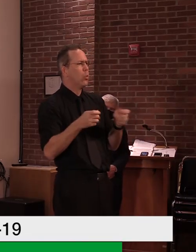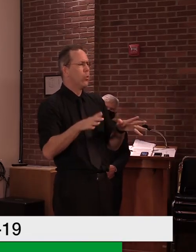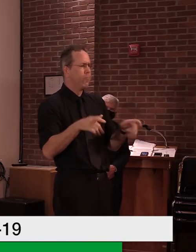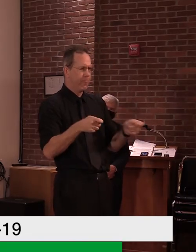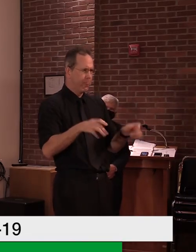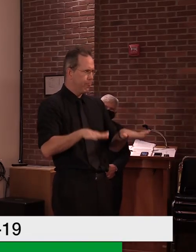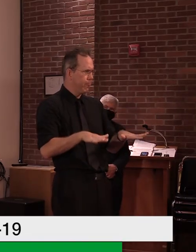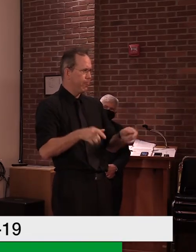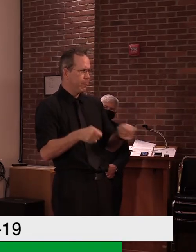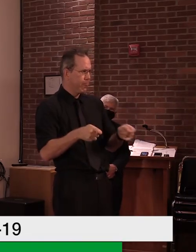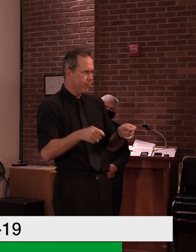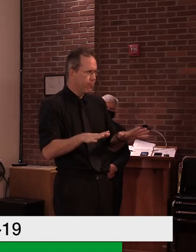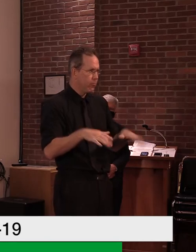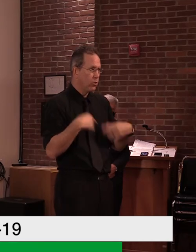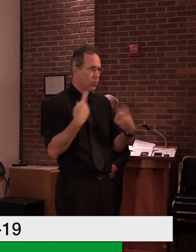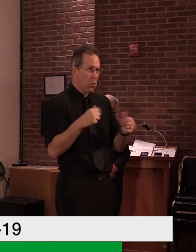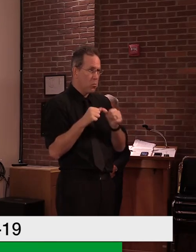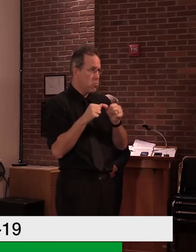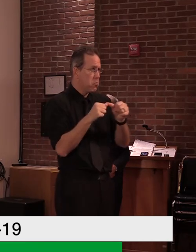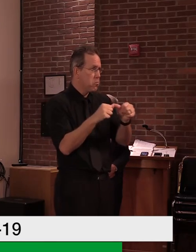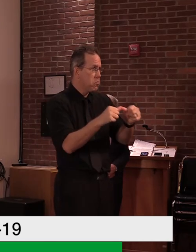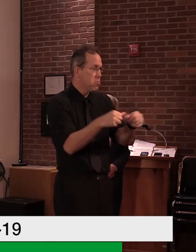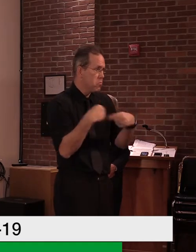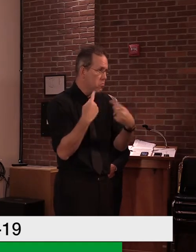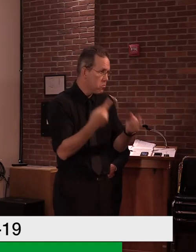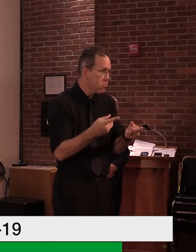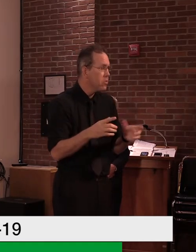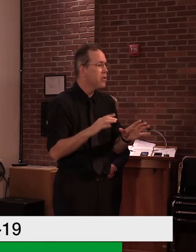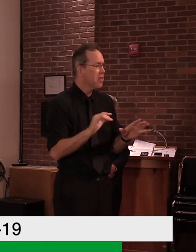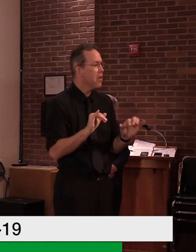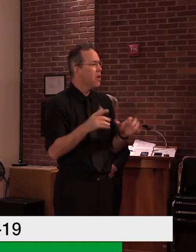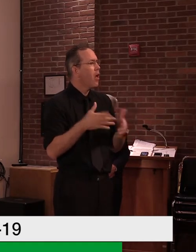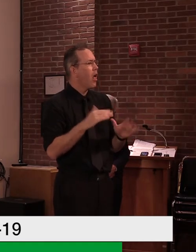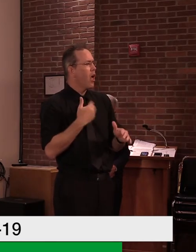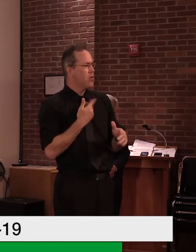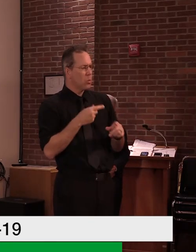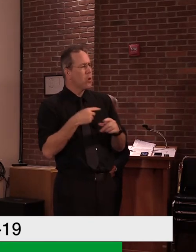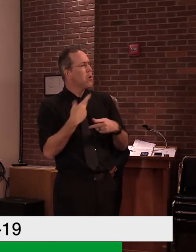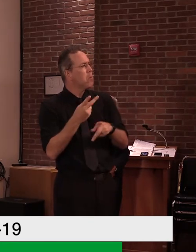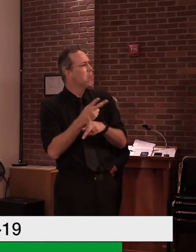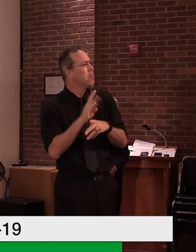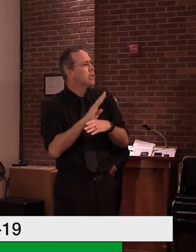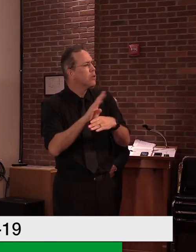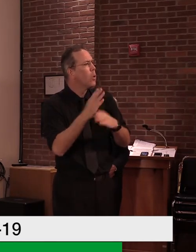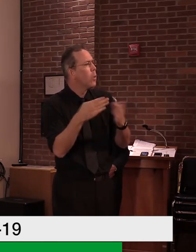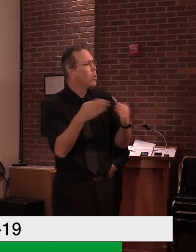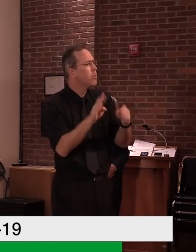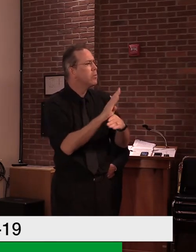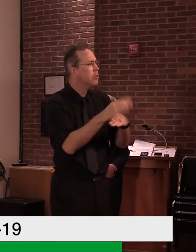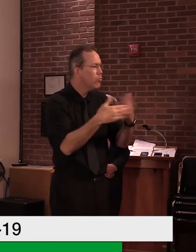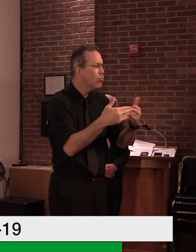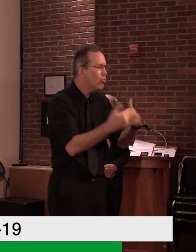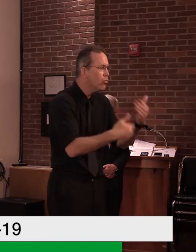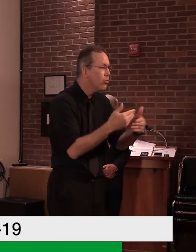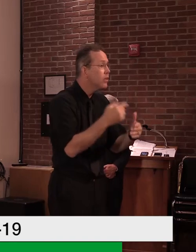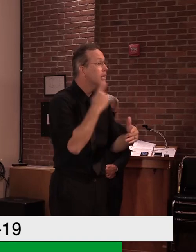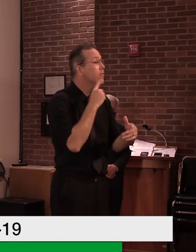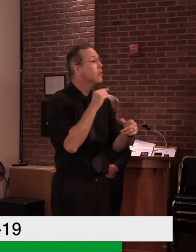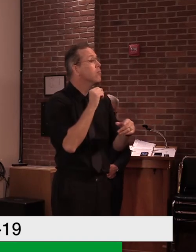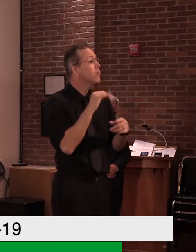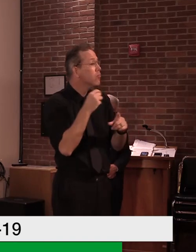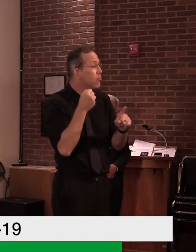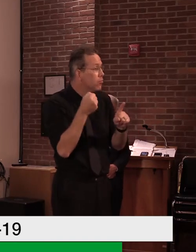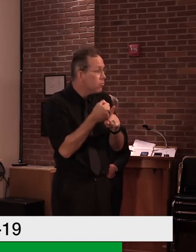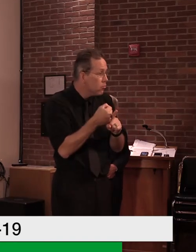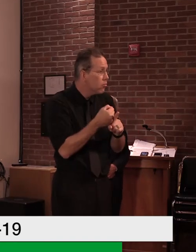which has allowed the state to reopen in so many ways. And so if we saw a dramatic spike, I would call that